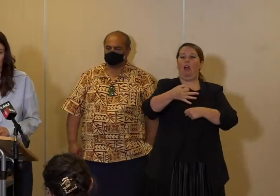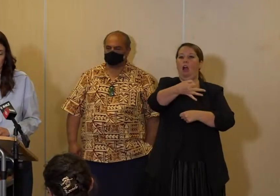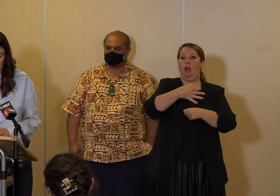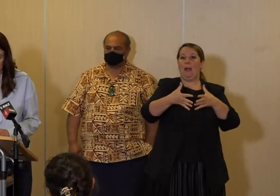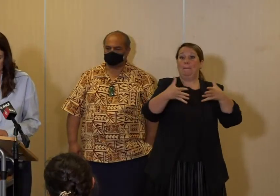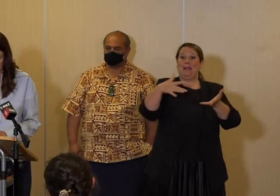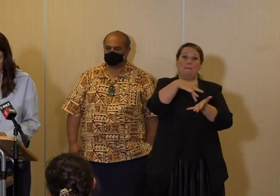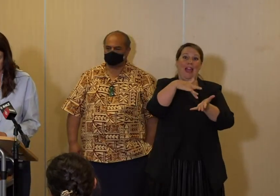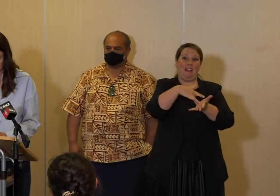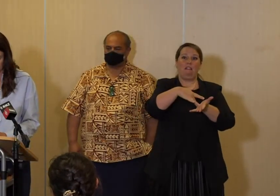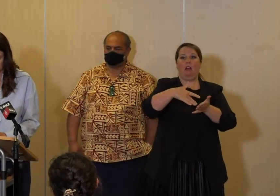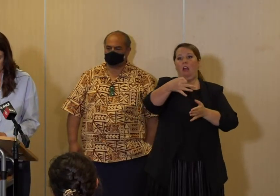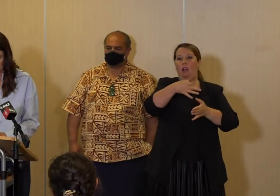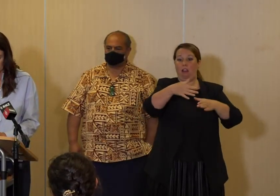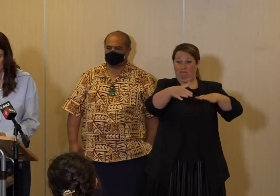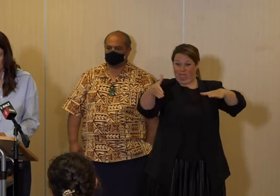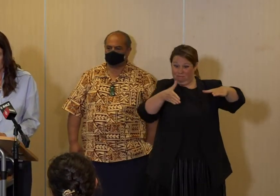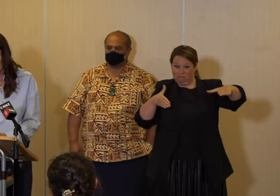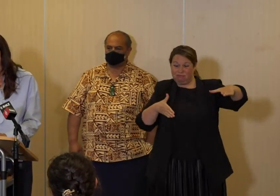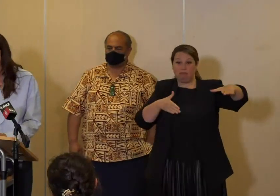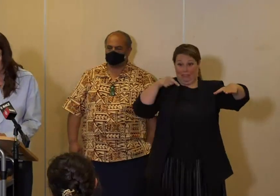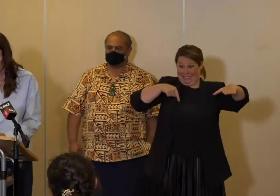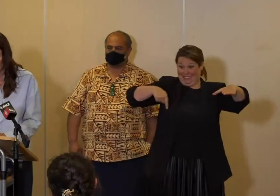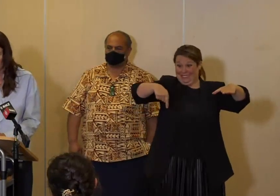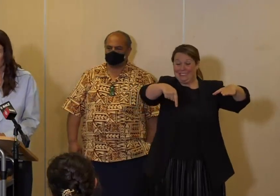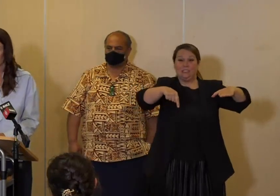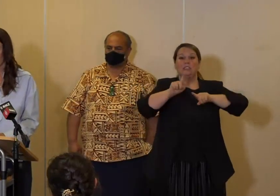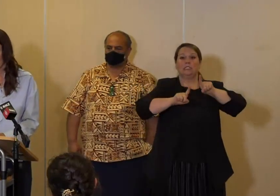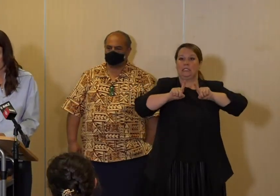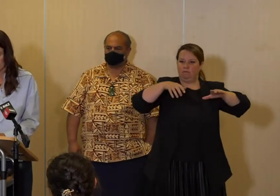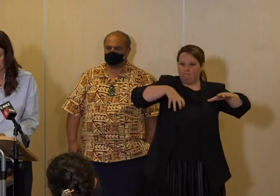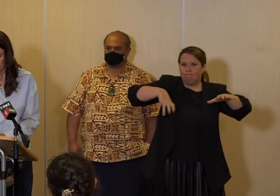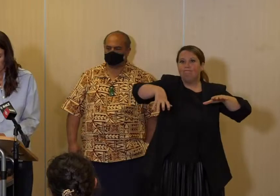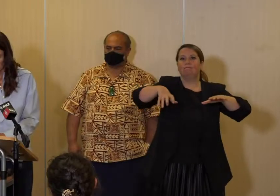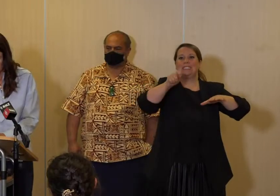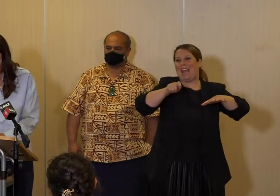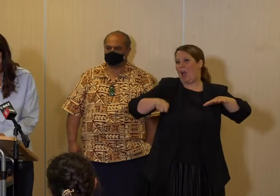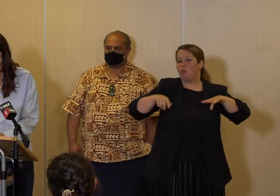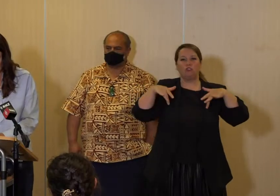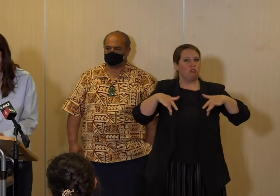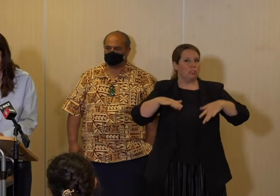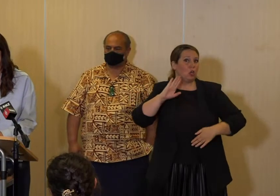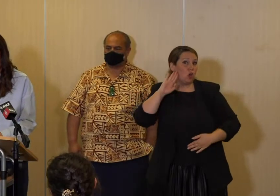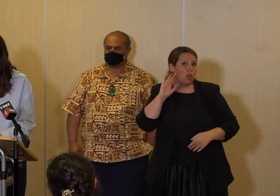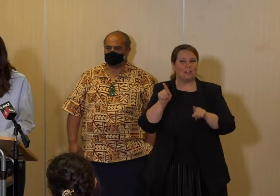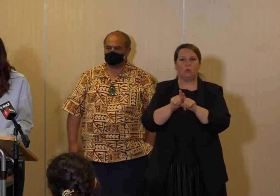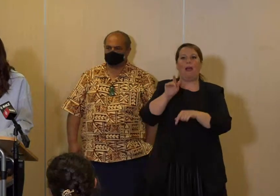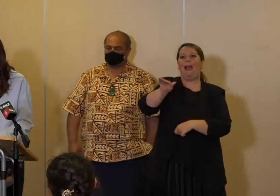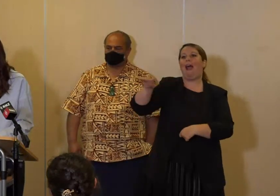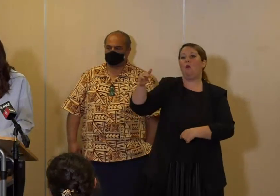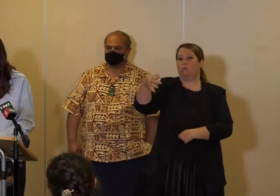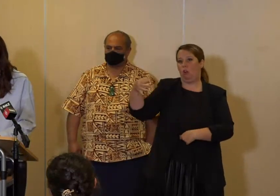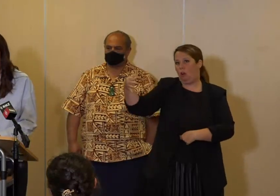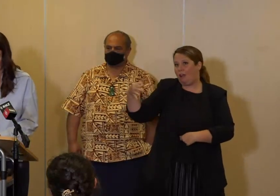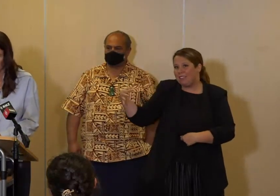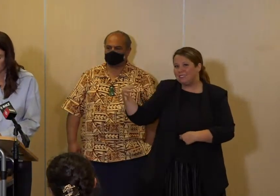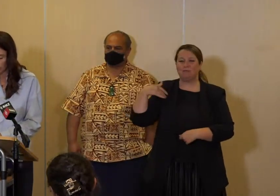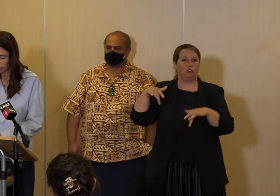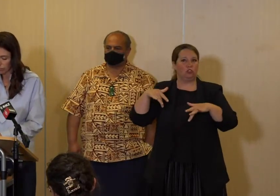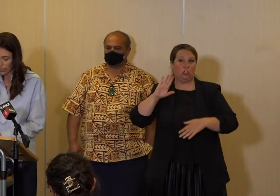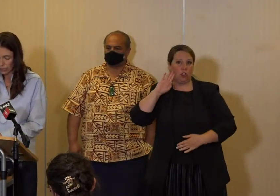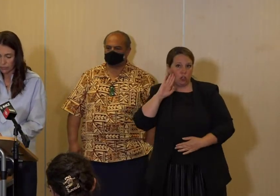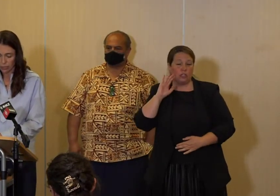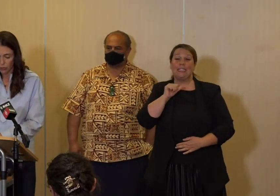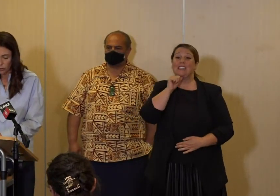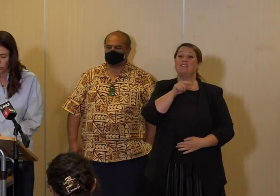outer islands yet. In keeping with local advice, if you or a loved one are in the affected area, follow